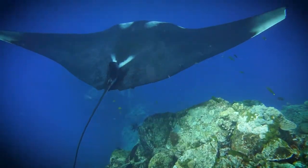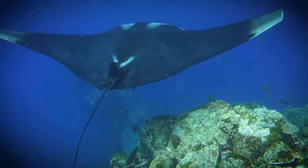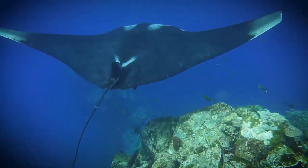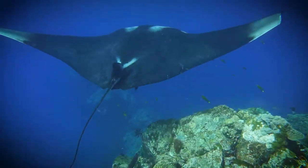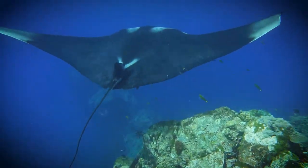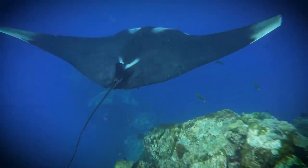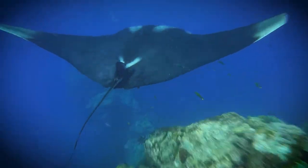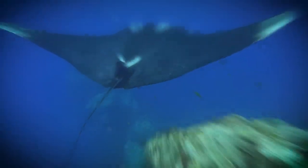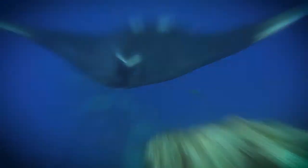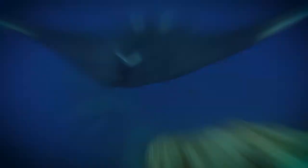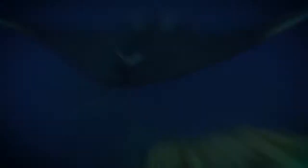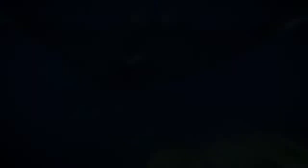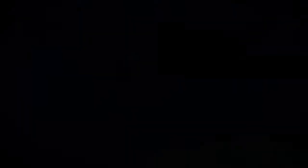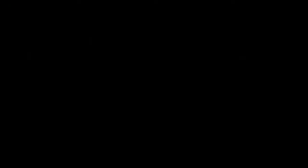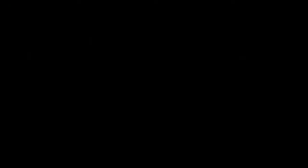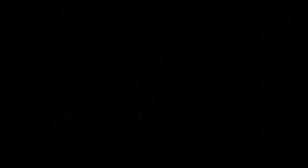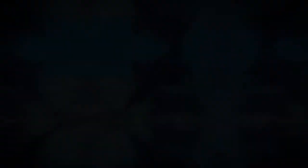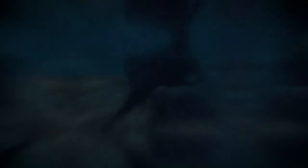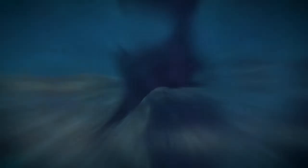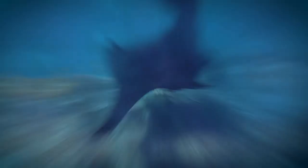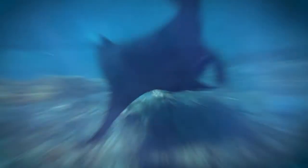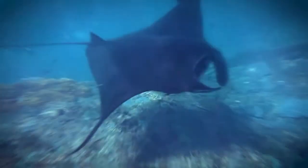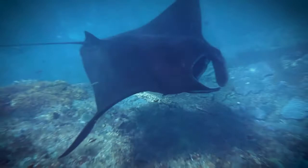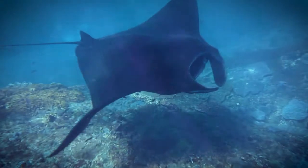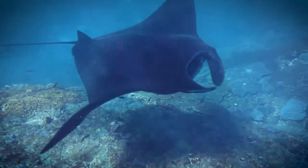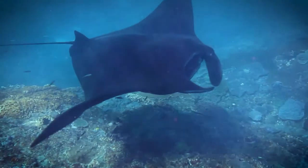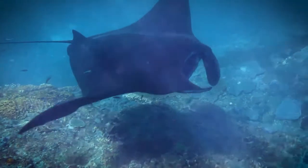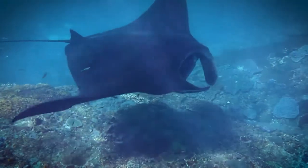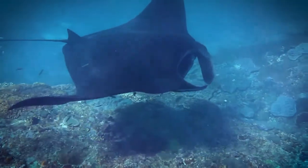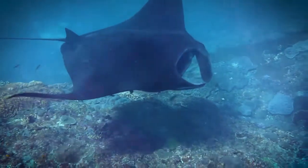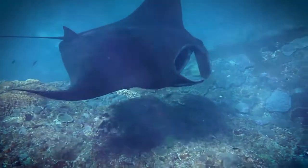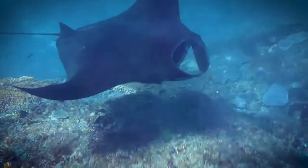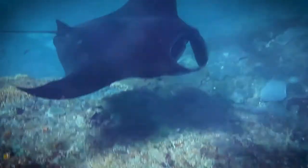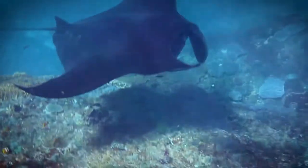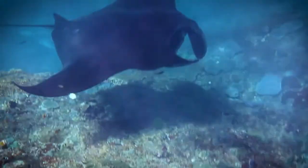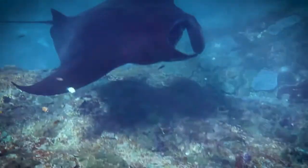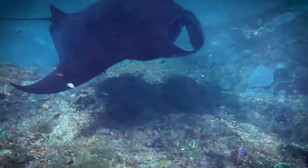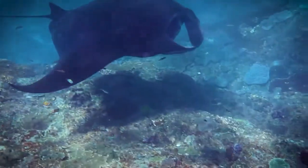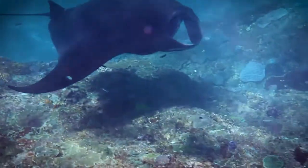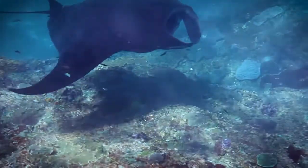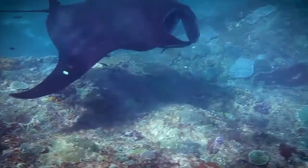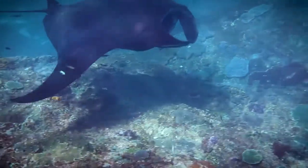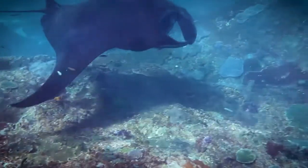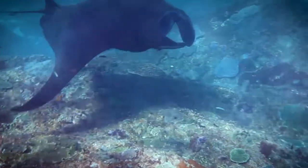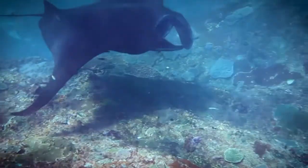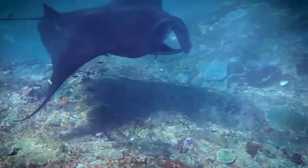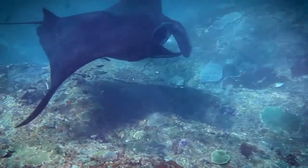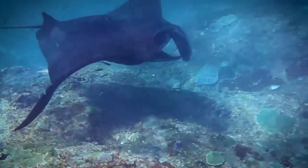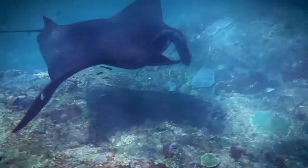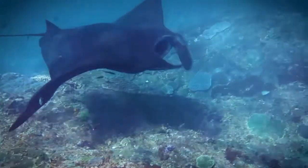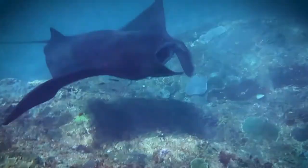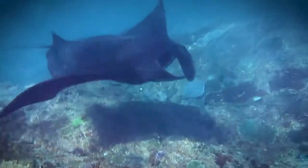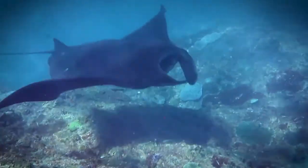a deep sea cleaning station. There, special fish take any bugs or germs off of